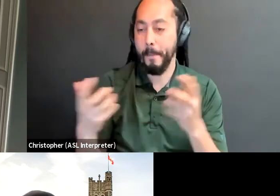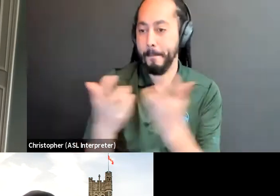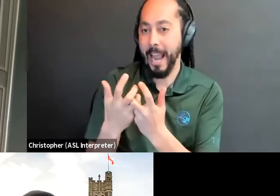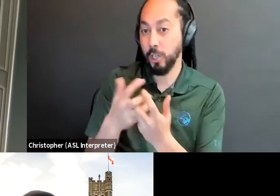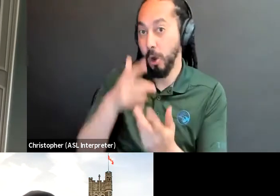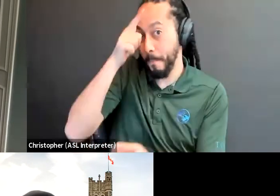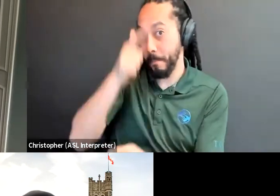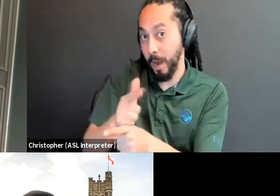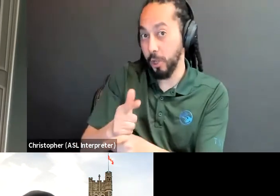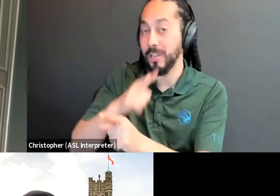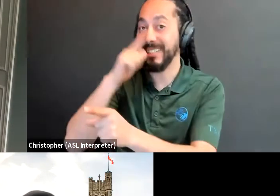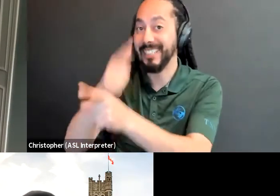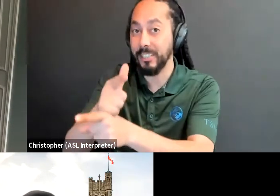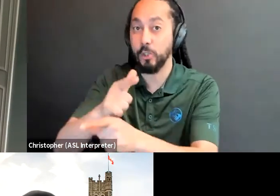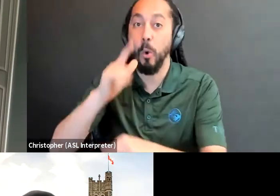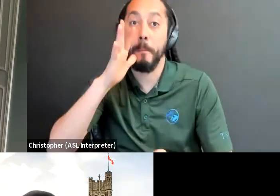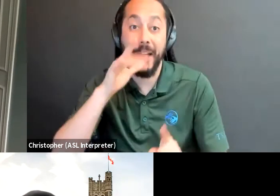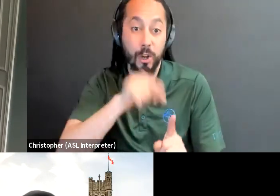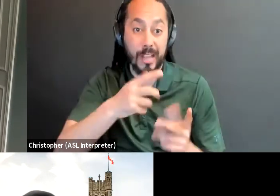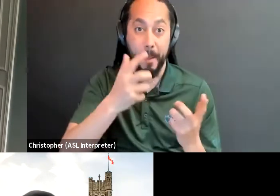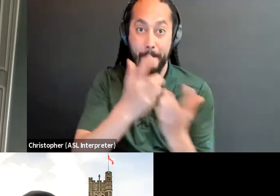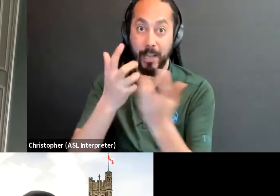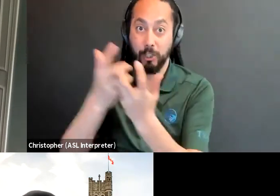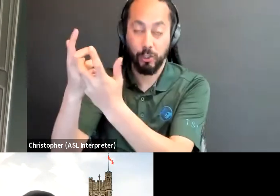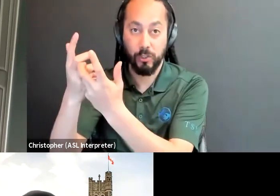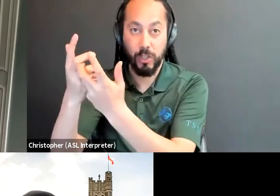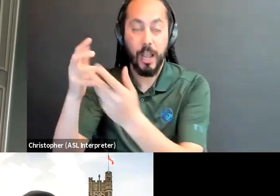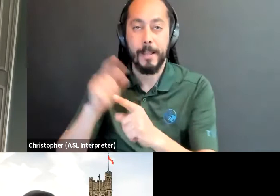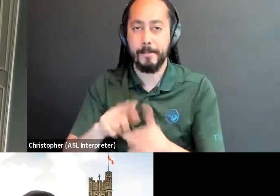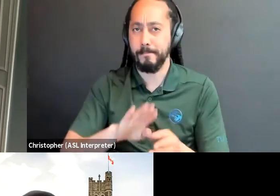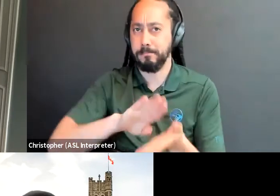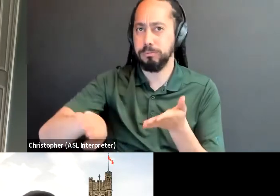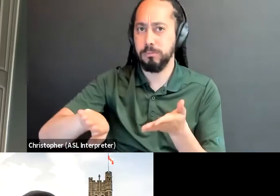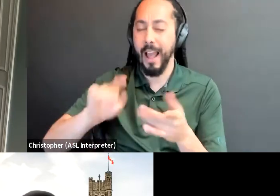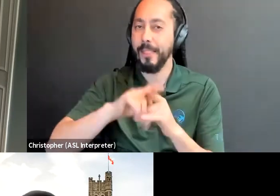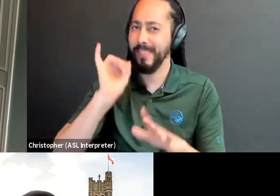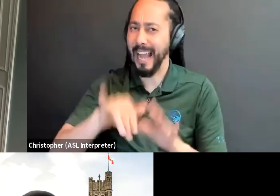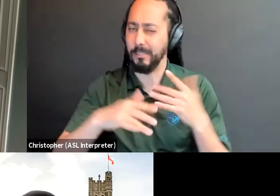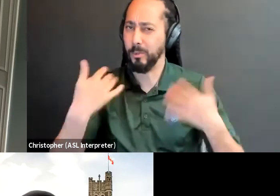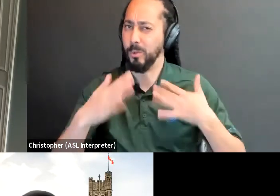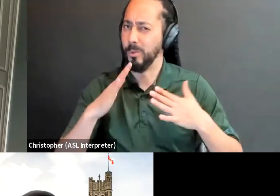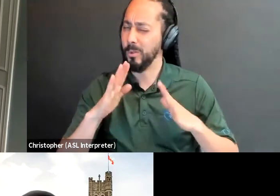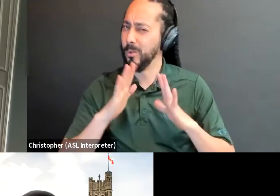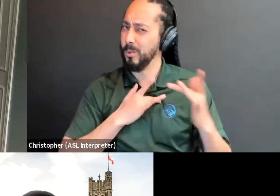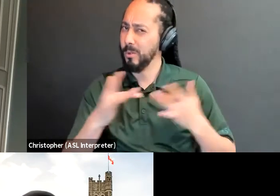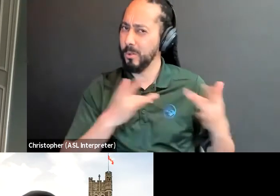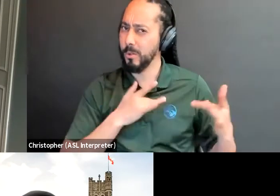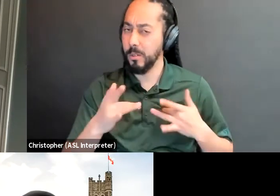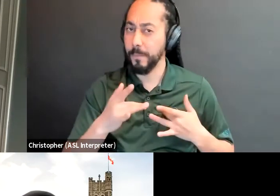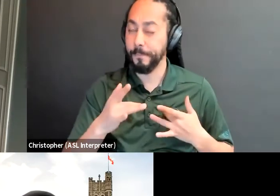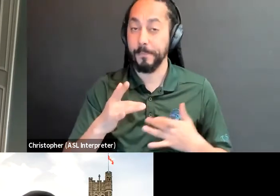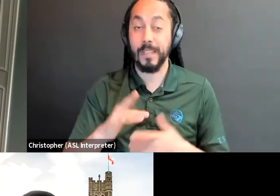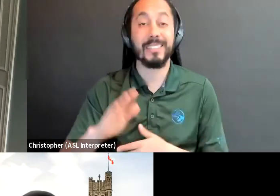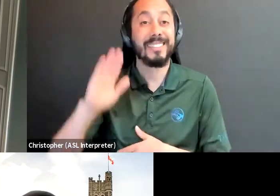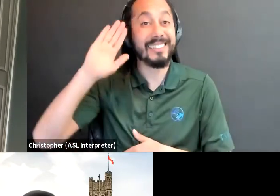And finally, and I find that one really worrying, and I'll conclude on that, is it looks like when children want to be